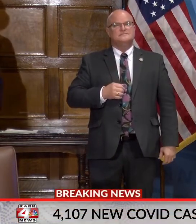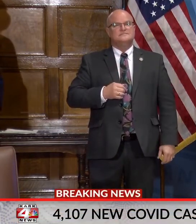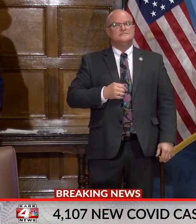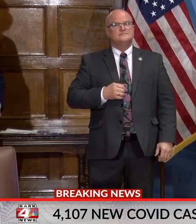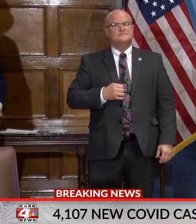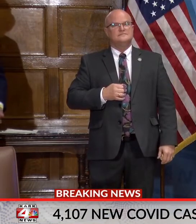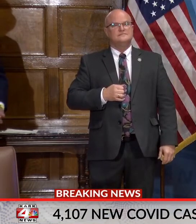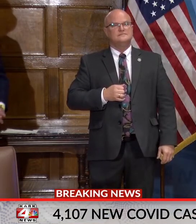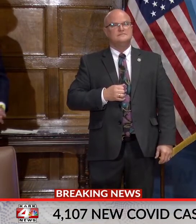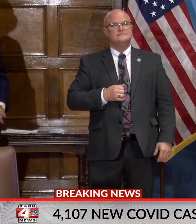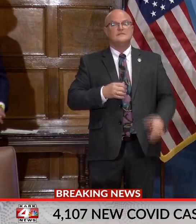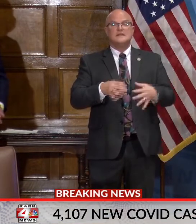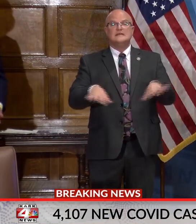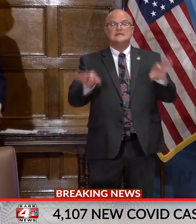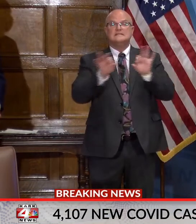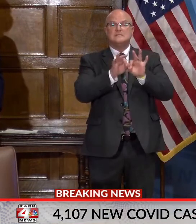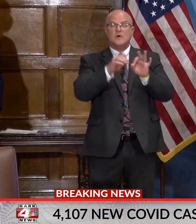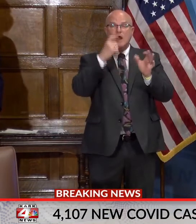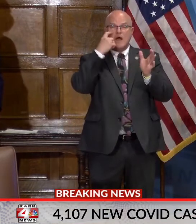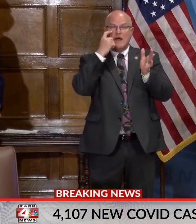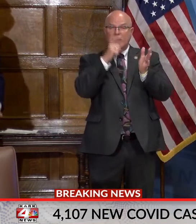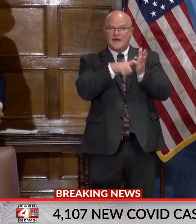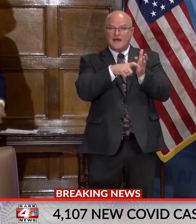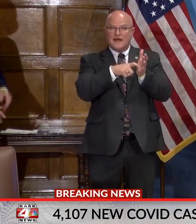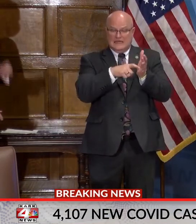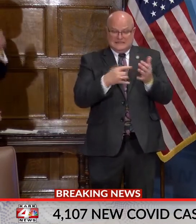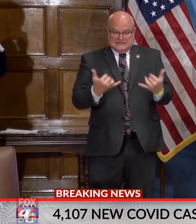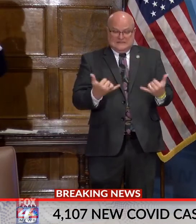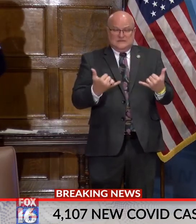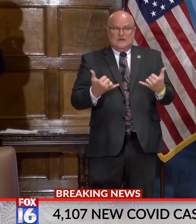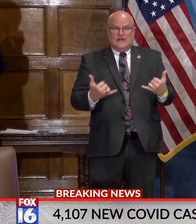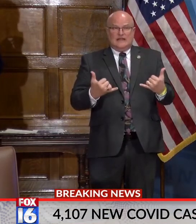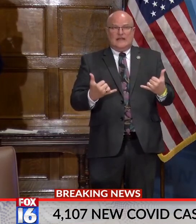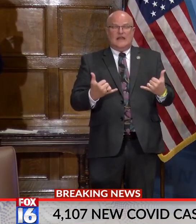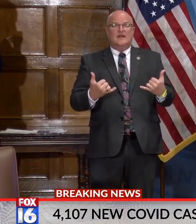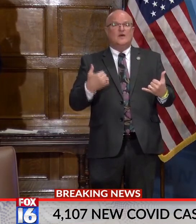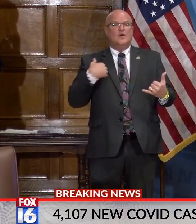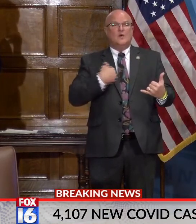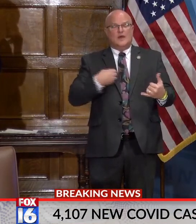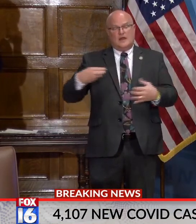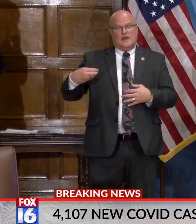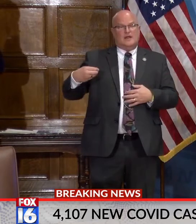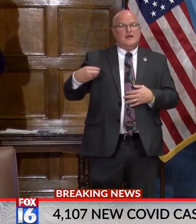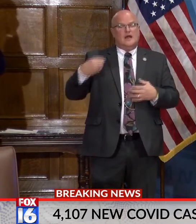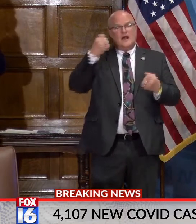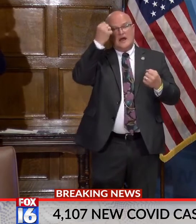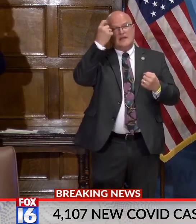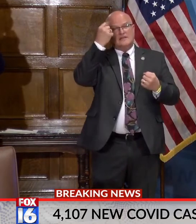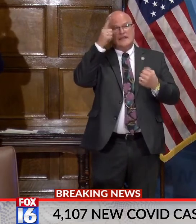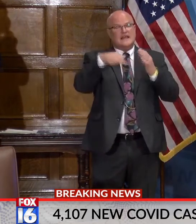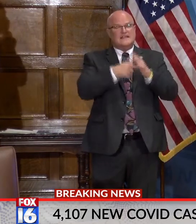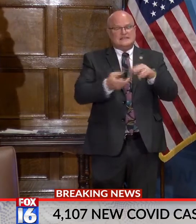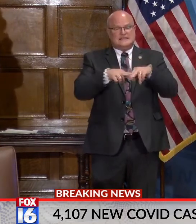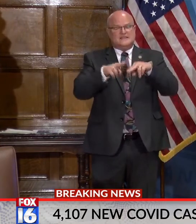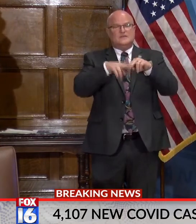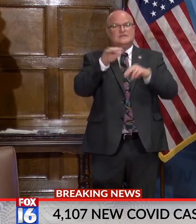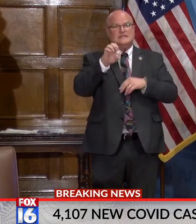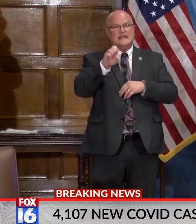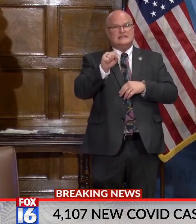It's important to note that right now we are compensating for these increased cases, but these cases